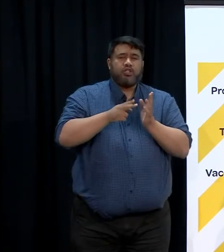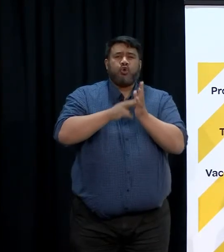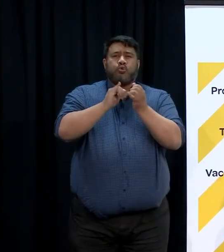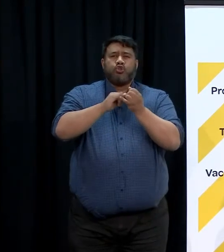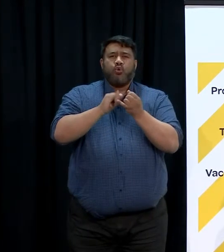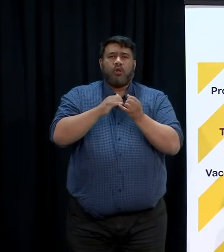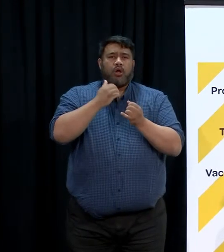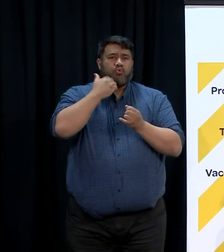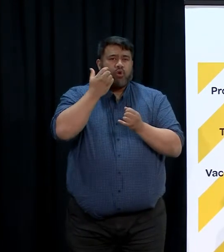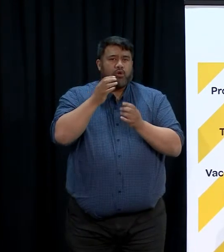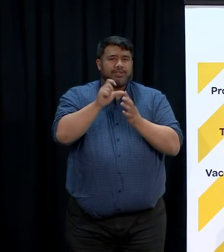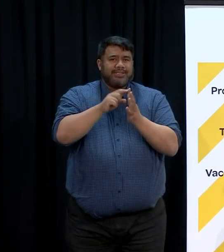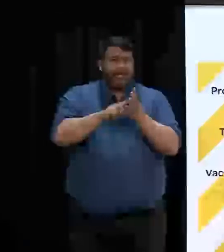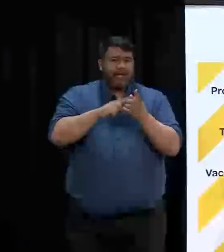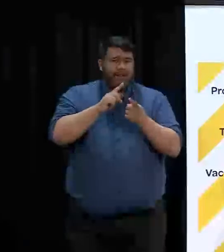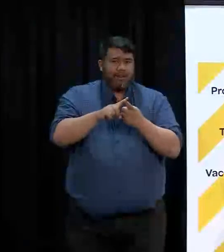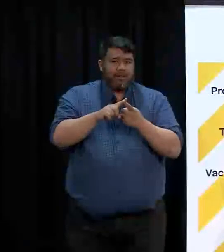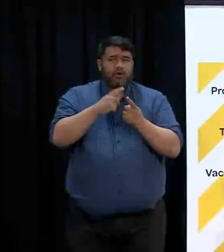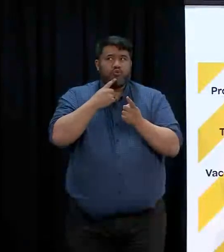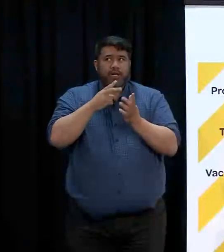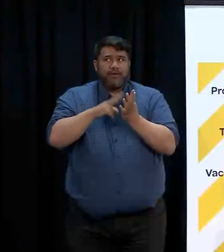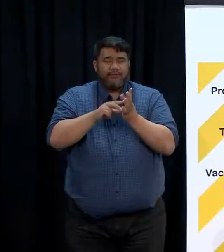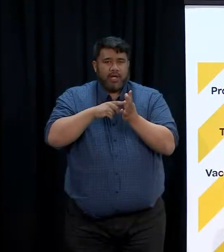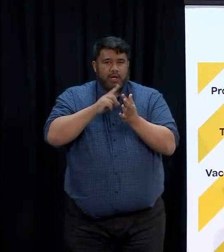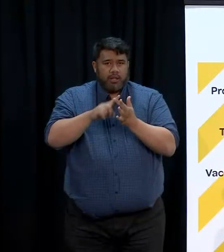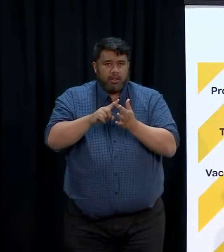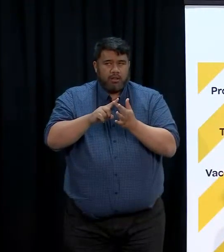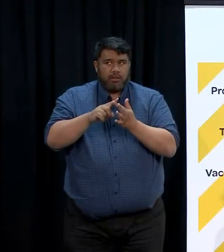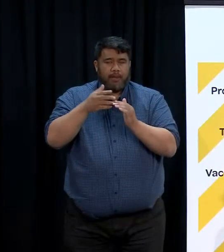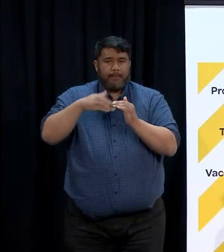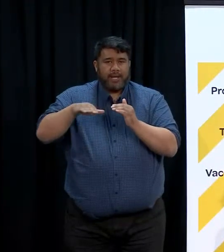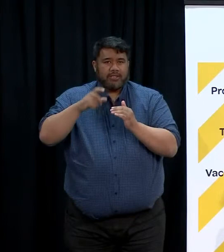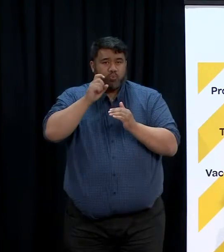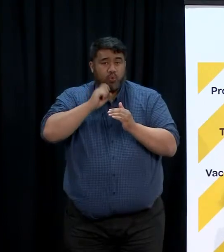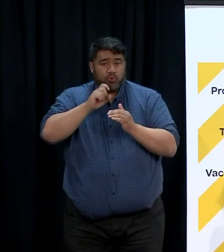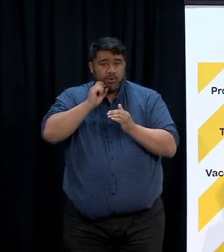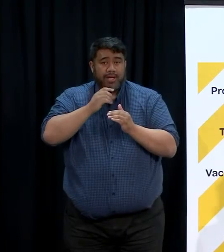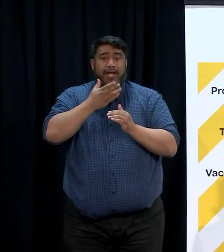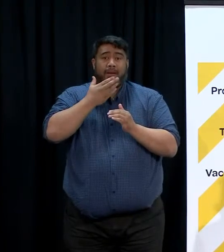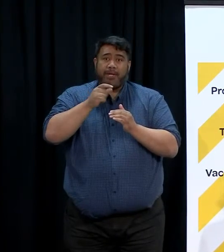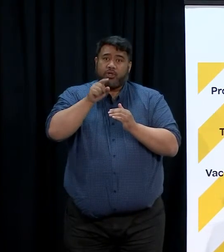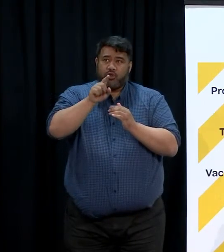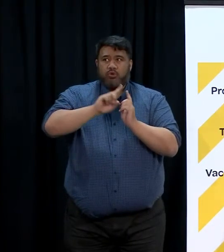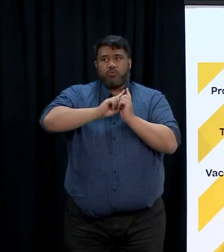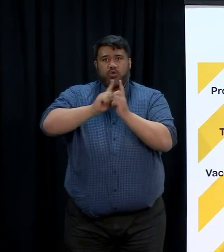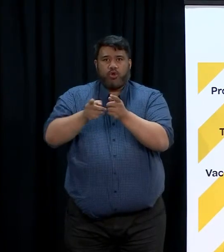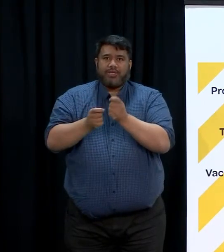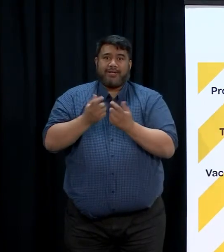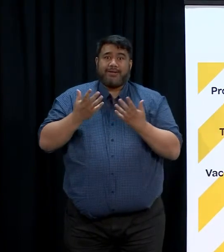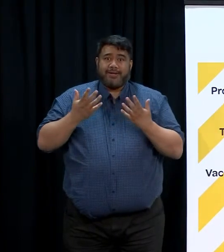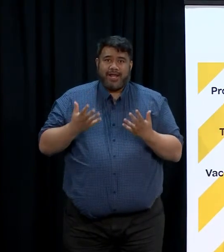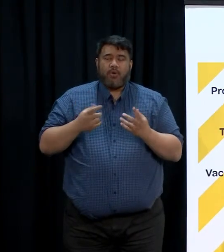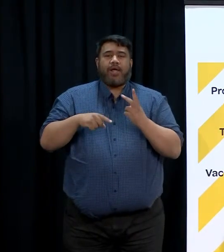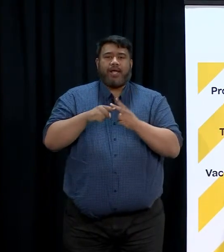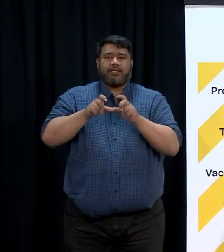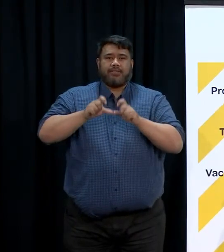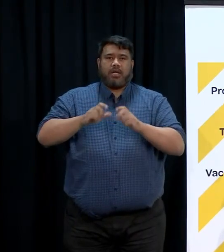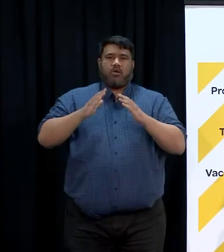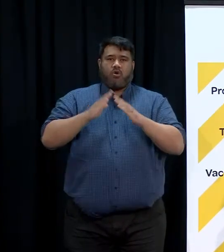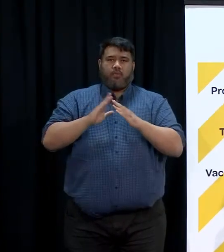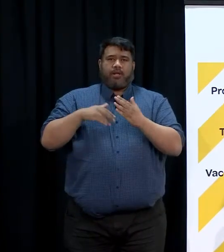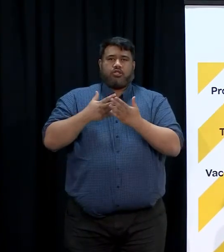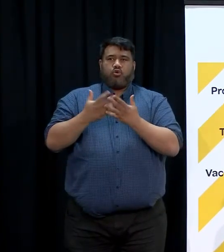Rosedale, Redvale and Bayswater, please do go and get tested as soon as possible, and of course isolate until you get your